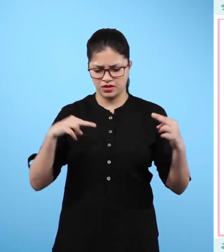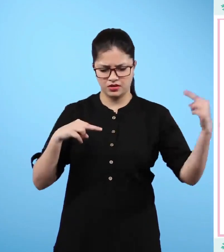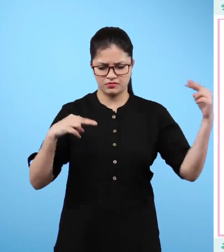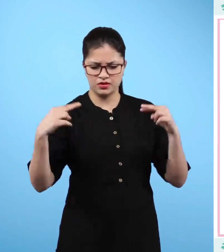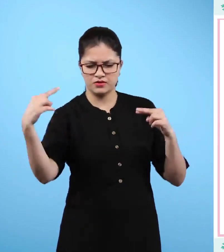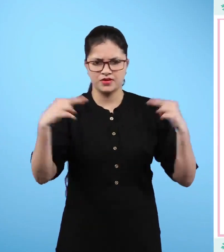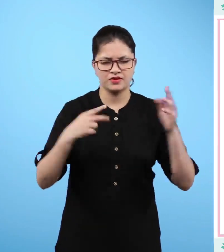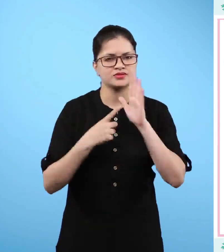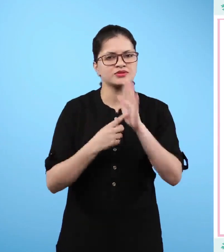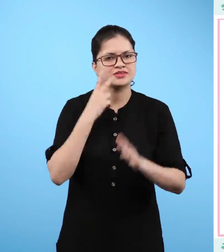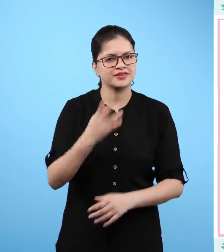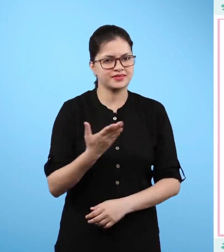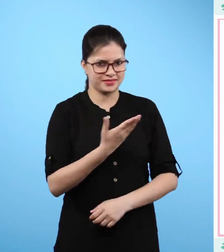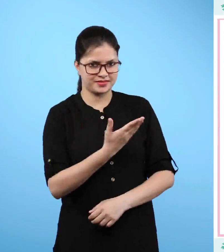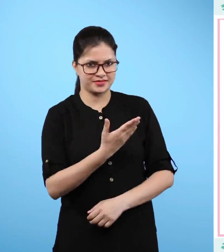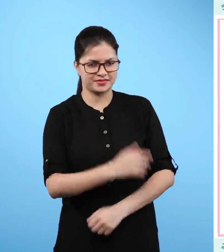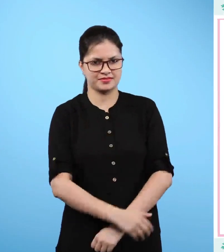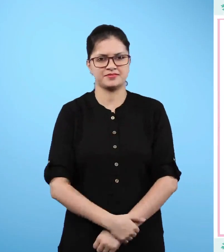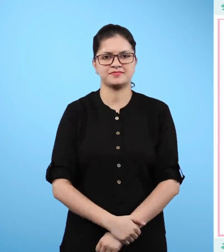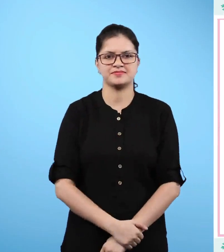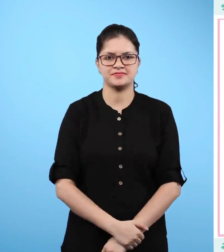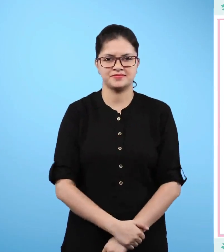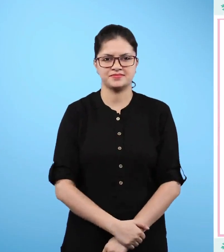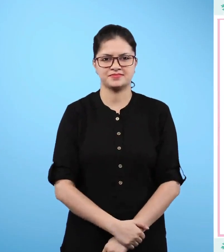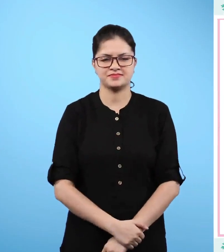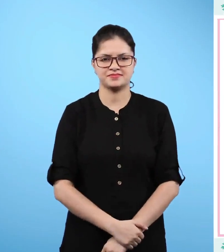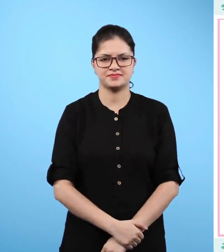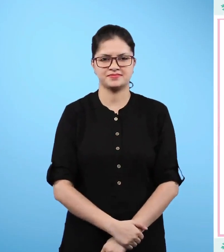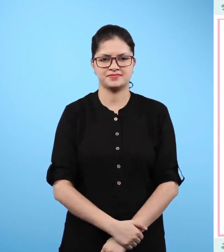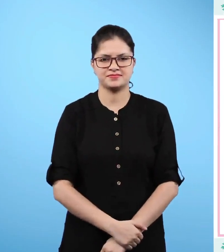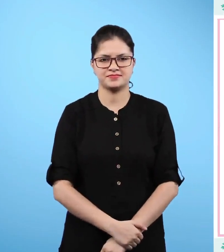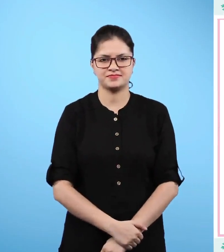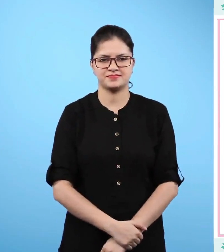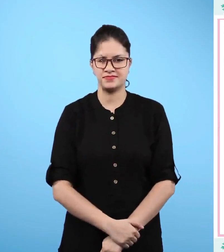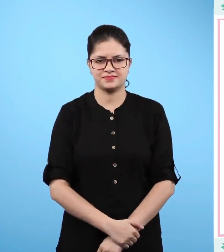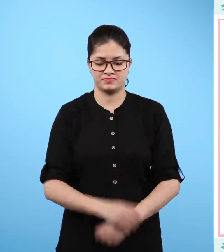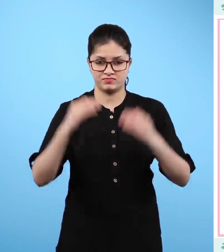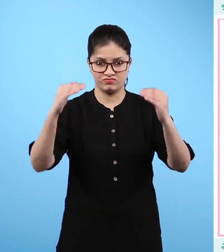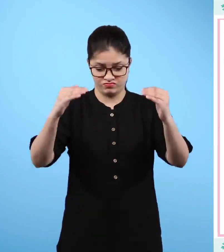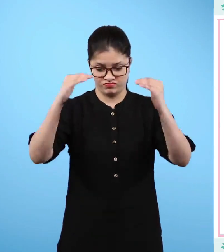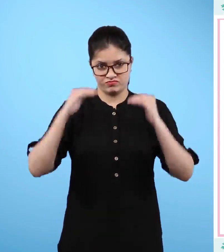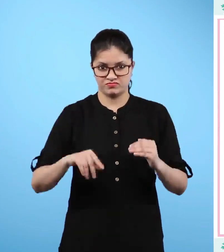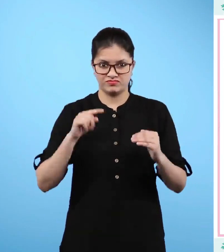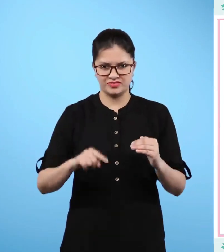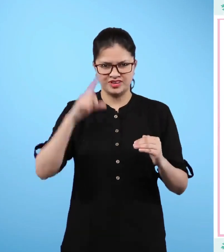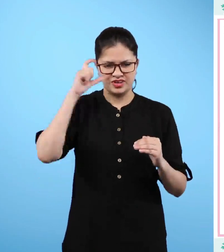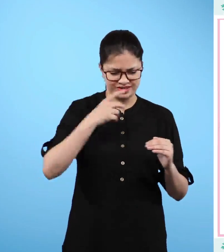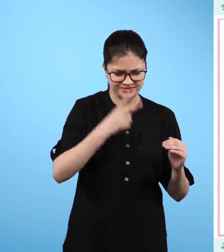like a staircase going to two different directions, upwards. Here are some drawings of the